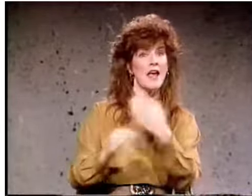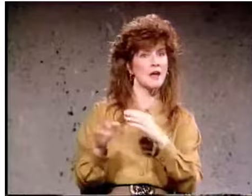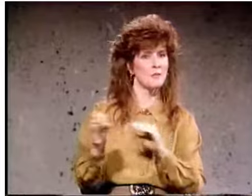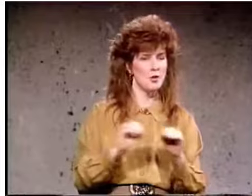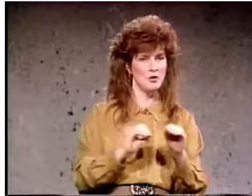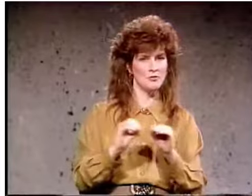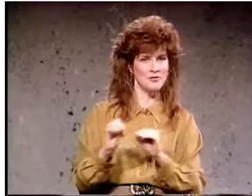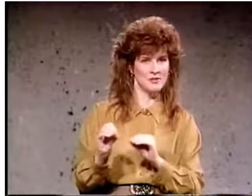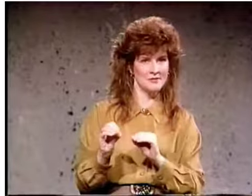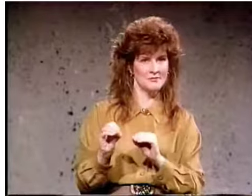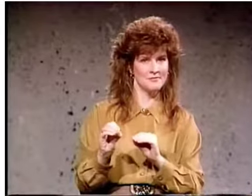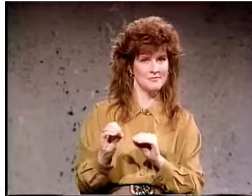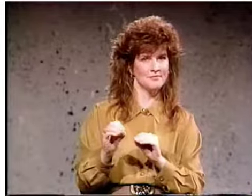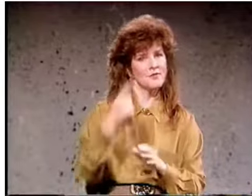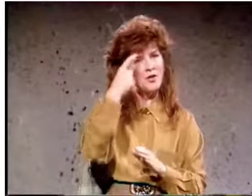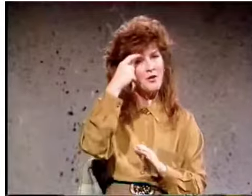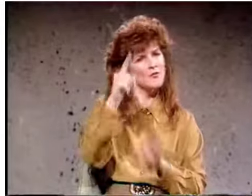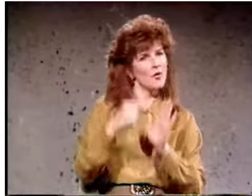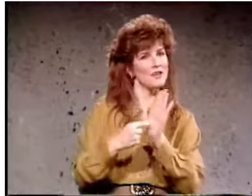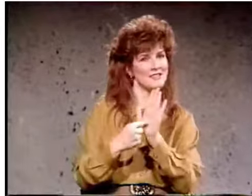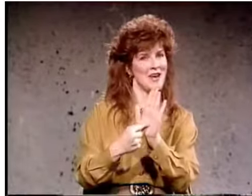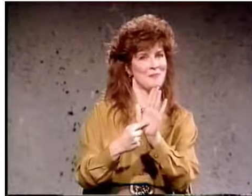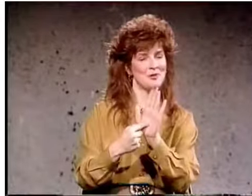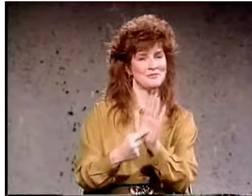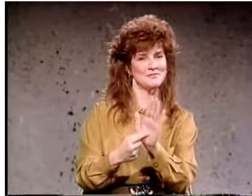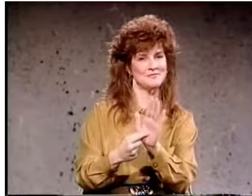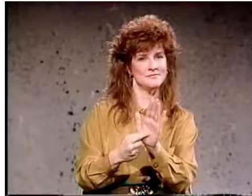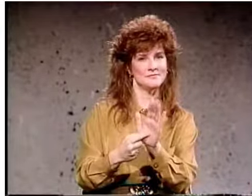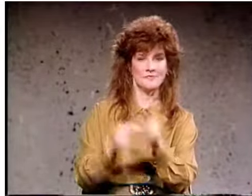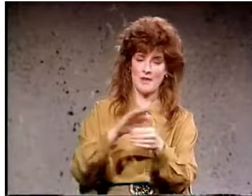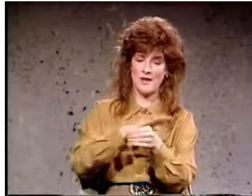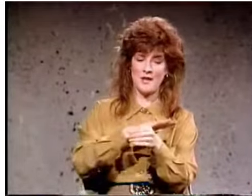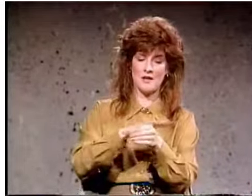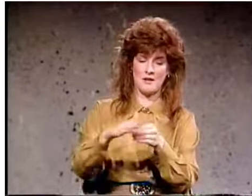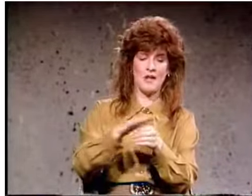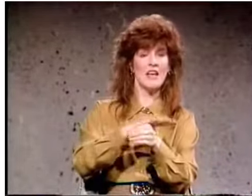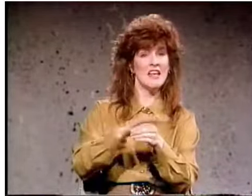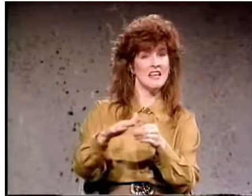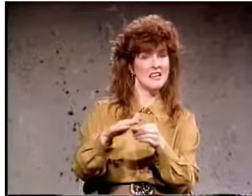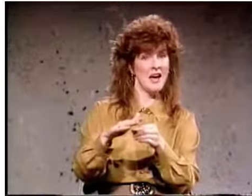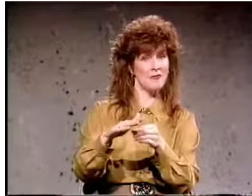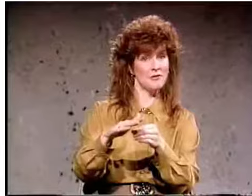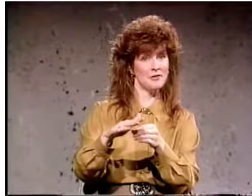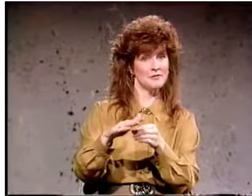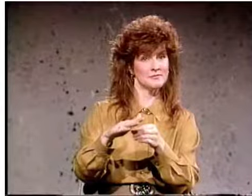can only be dominant hands. I'll show you an example. Full.